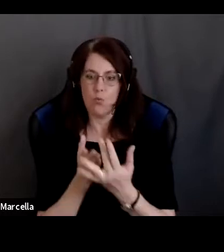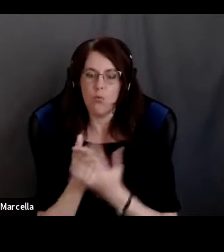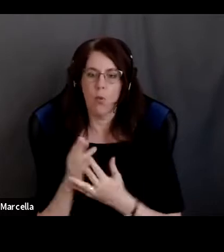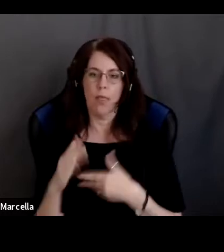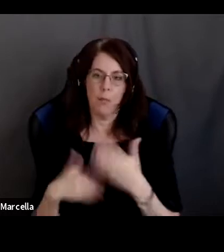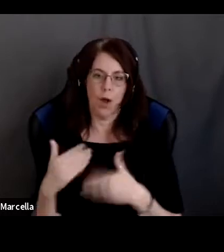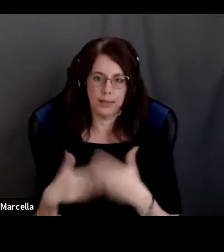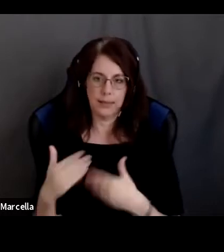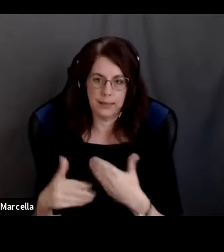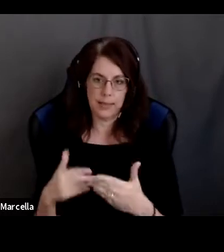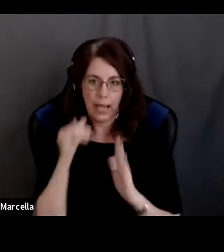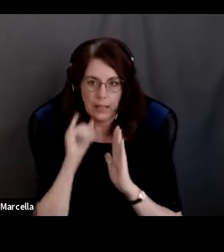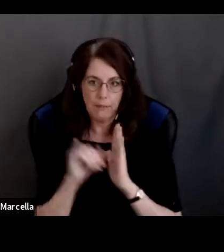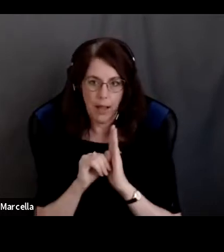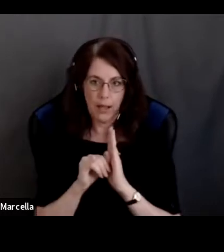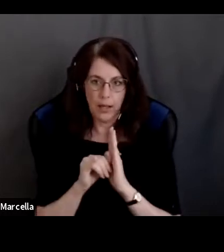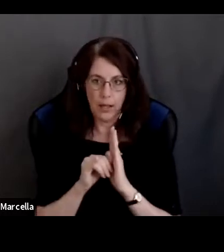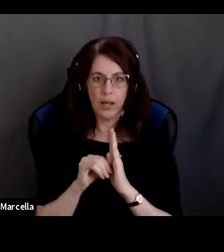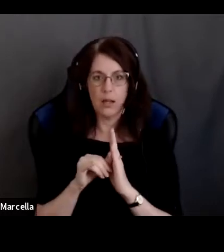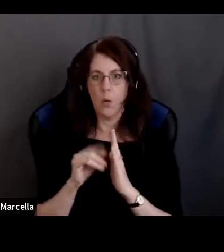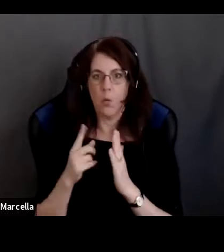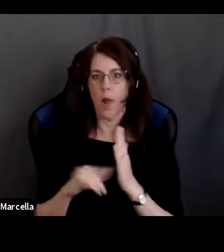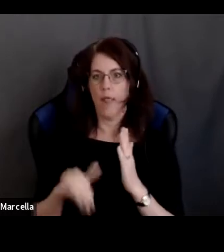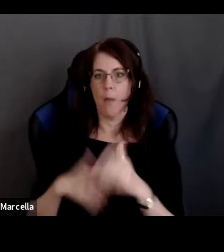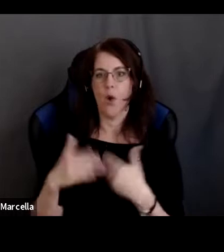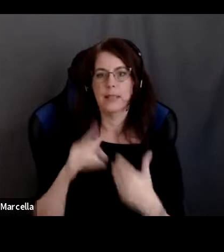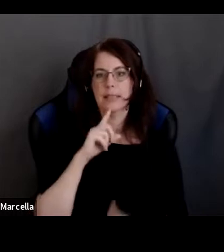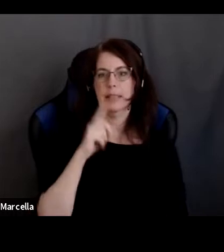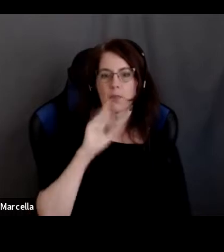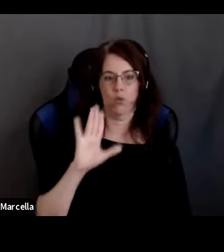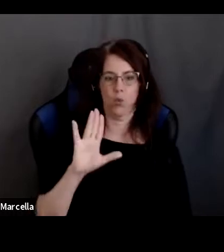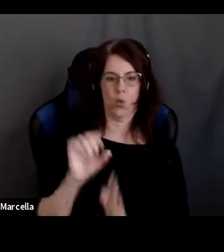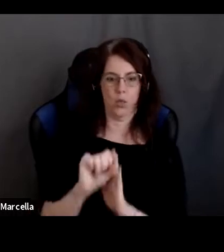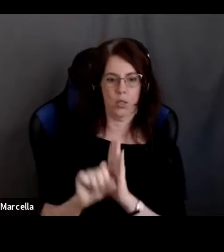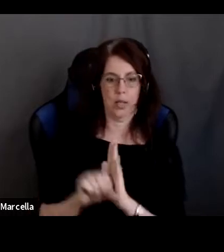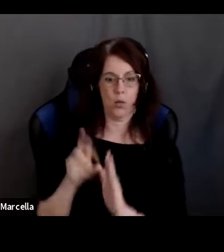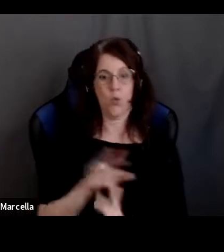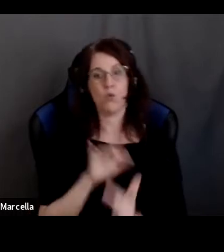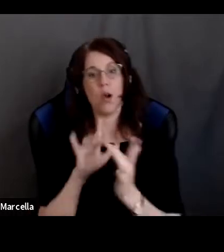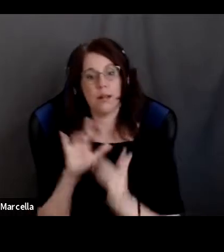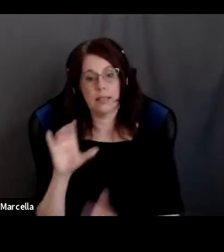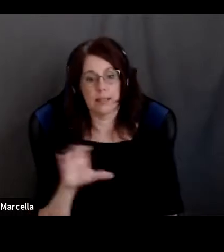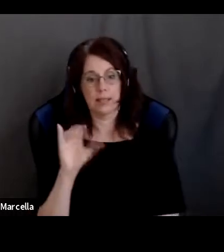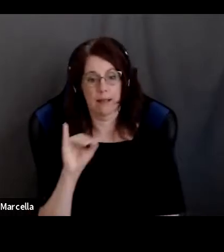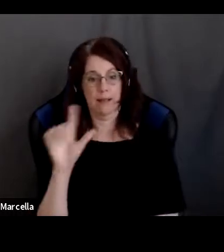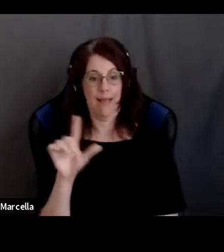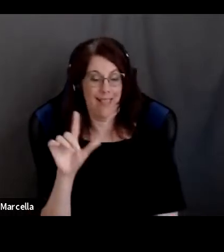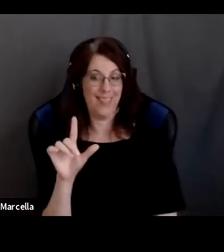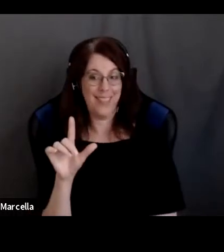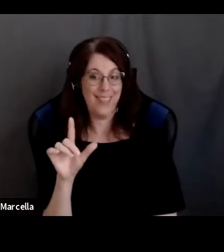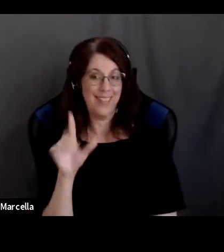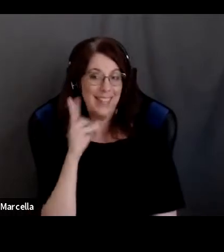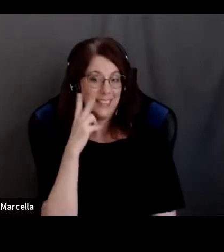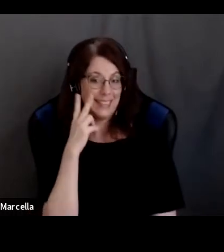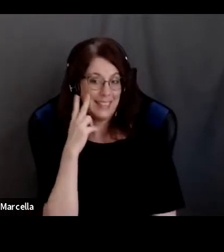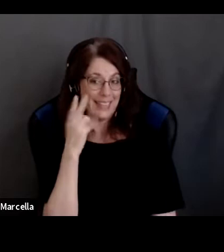process and identifying what it may be for your state. You can also contact your Center for Independent Living and see